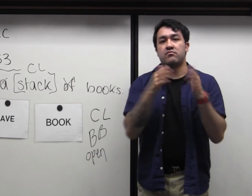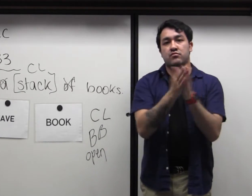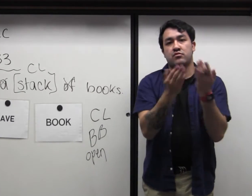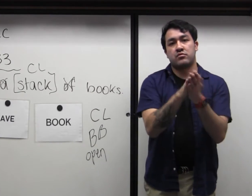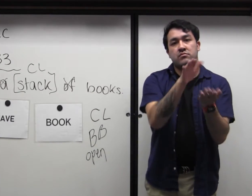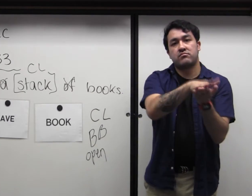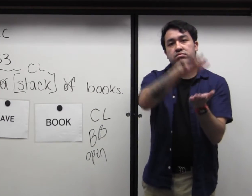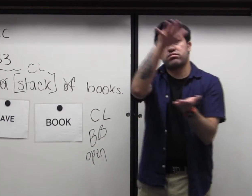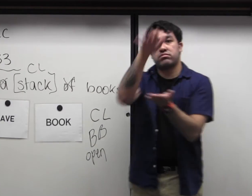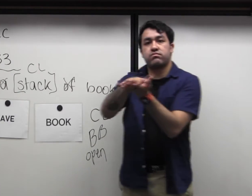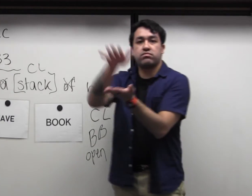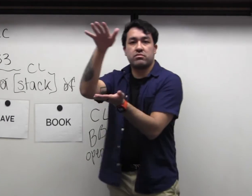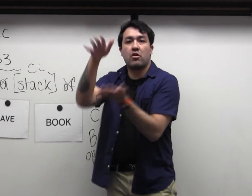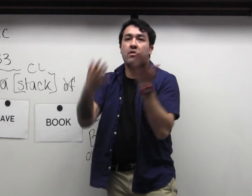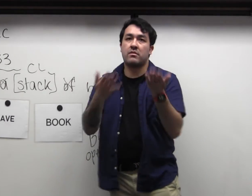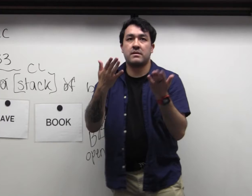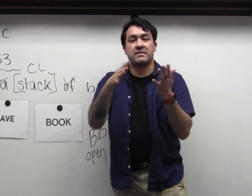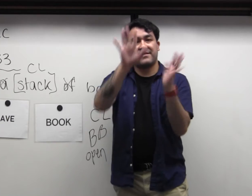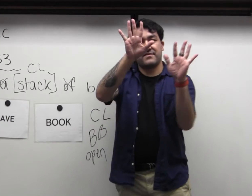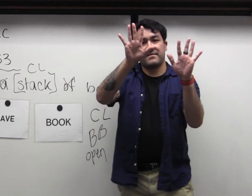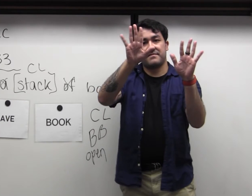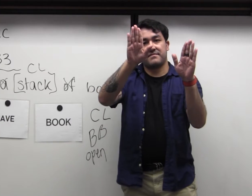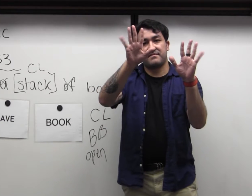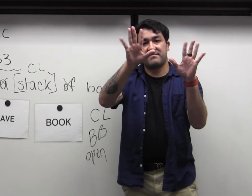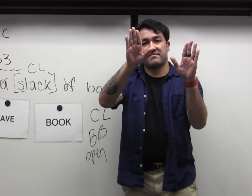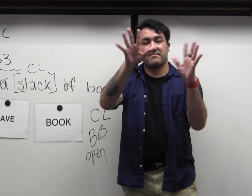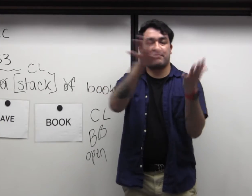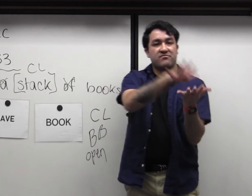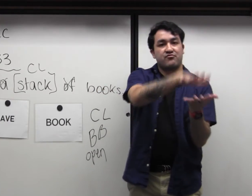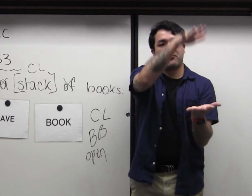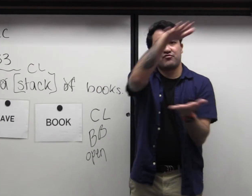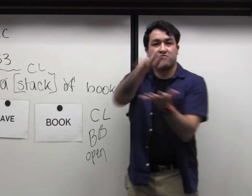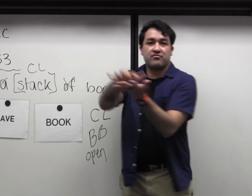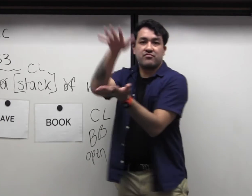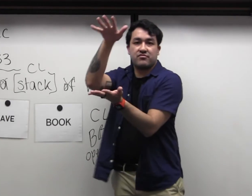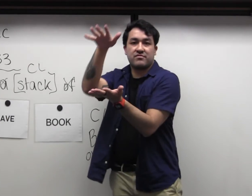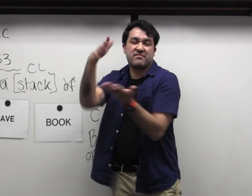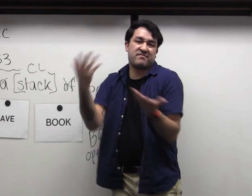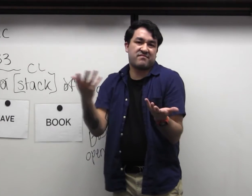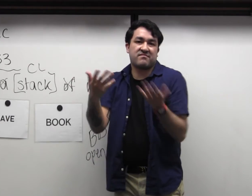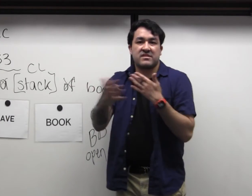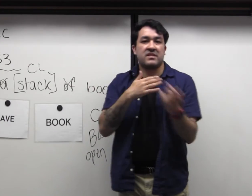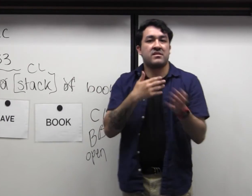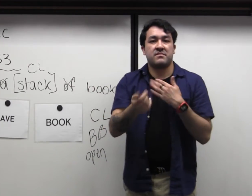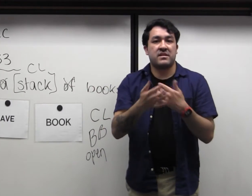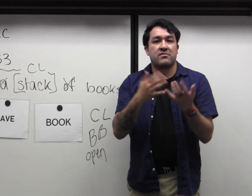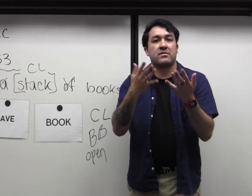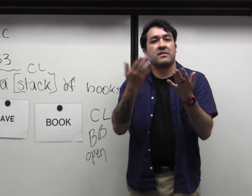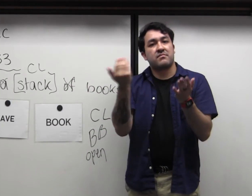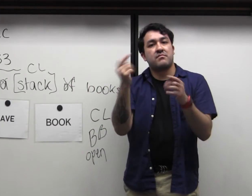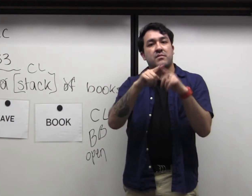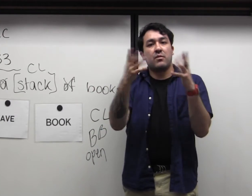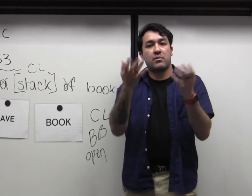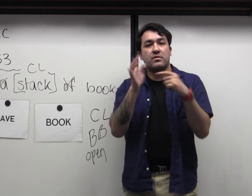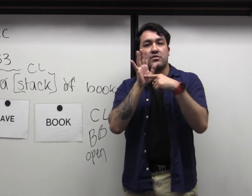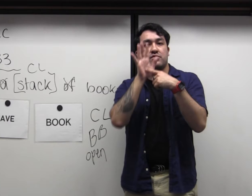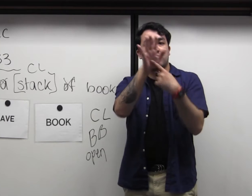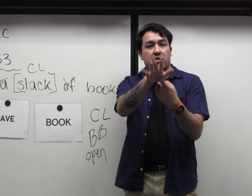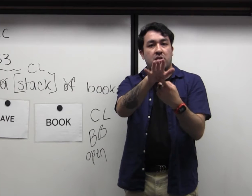like stacks and stuff like that, or fives. So Bs or fives. You kind of see both, right? It doesn't really matter, but again, you want